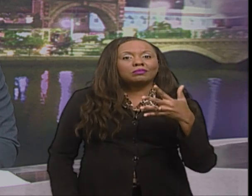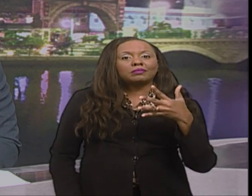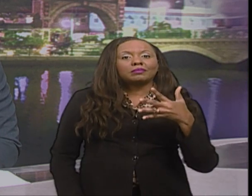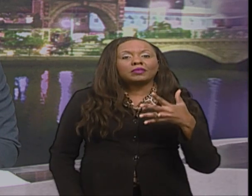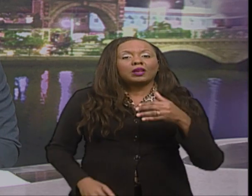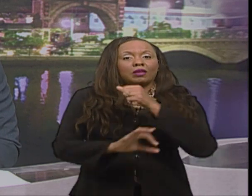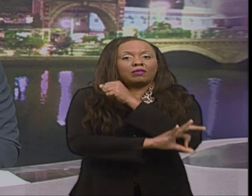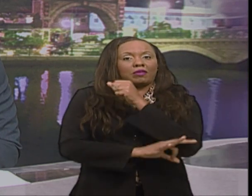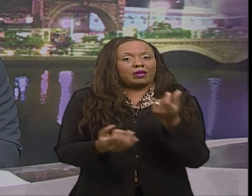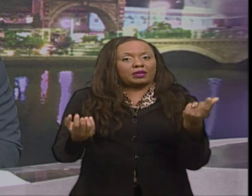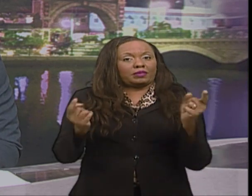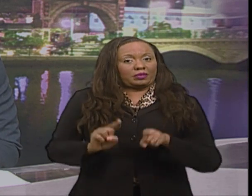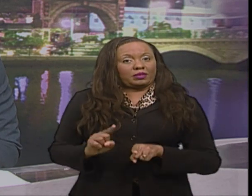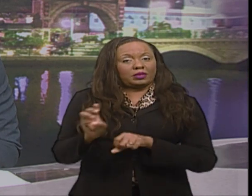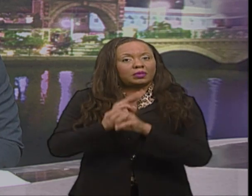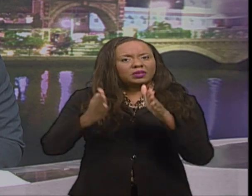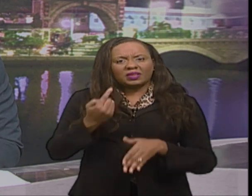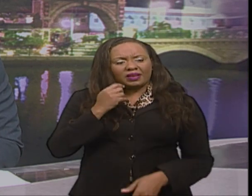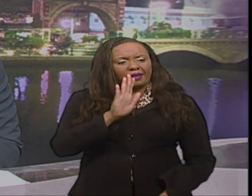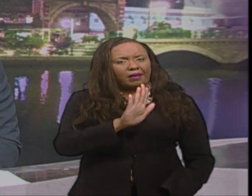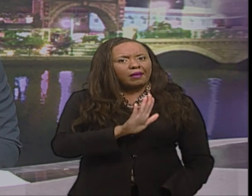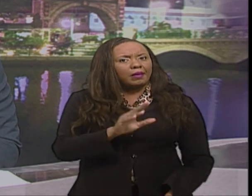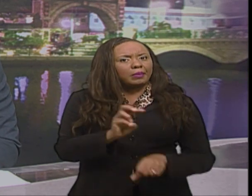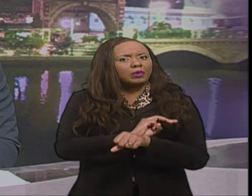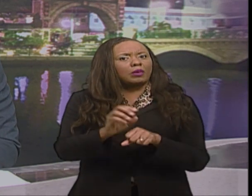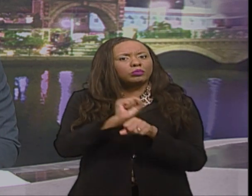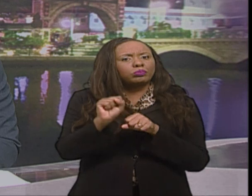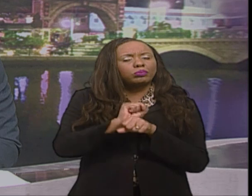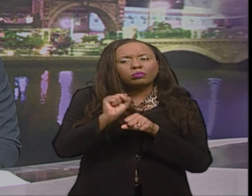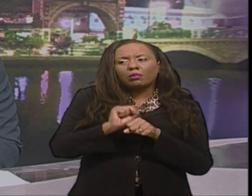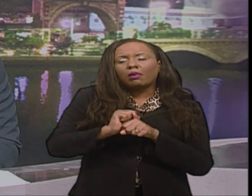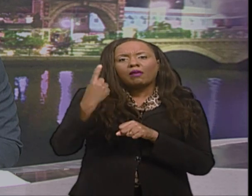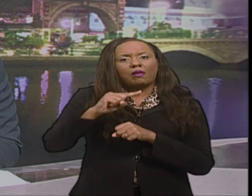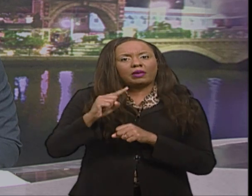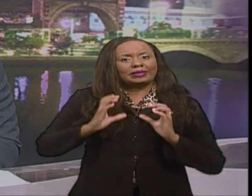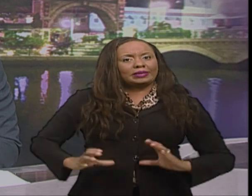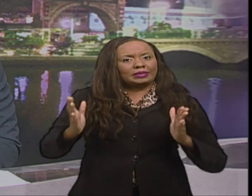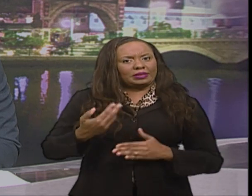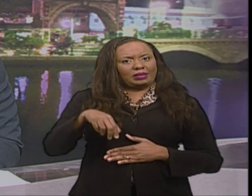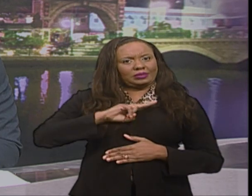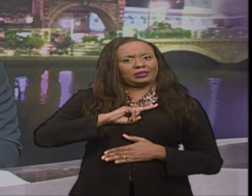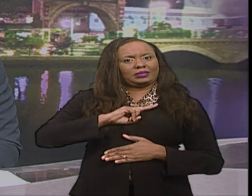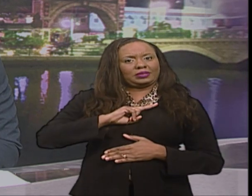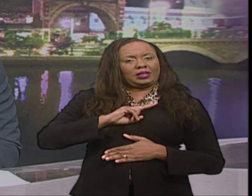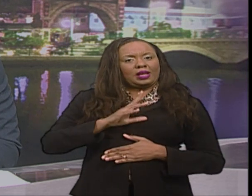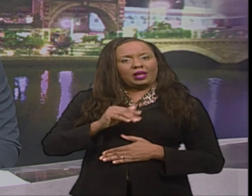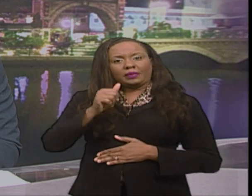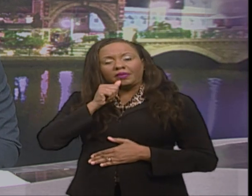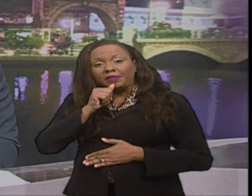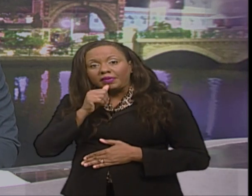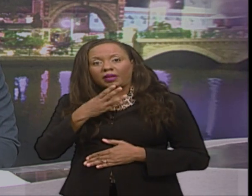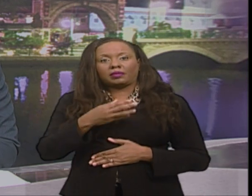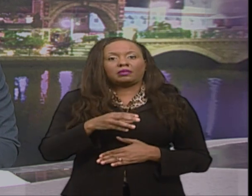Foreign Affairs Maxine McLean says her ministry is continually working on behalf of the citizens, private sector and